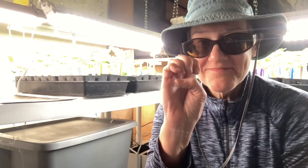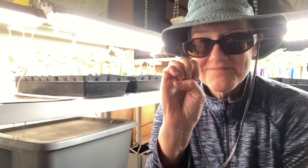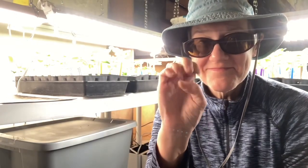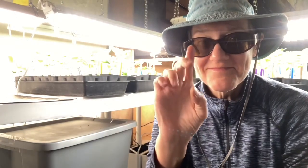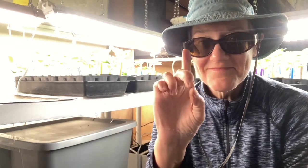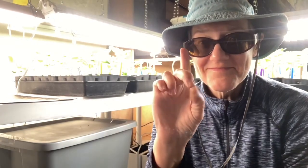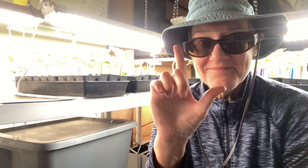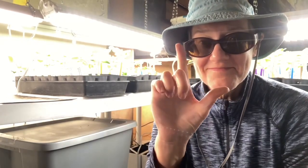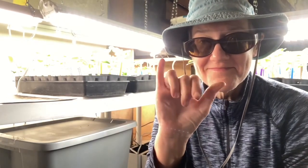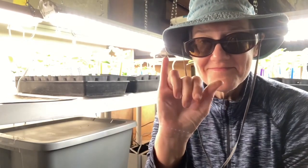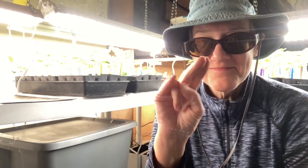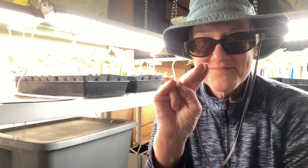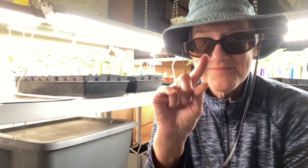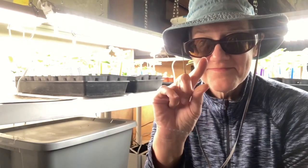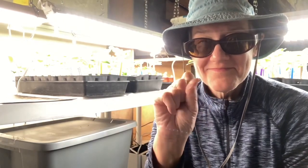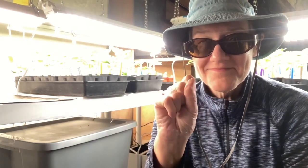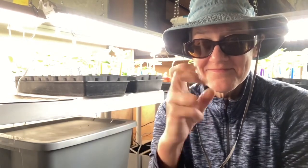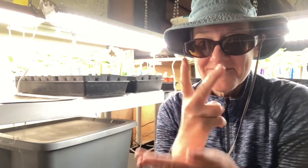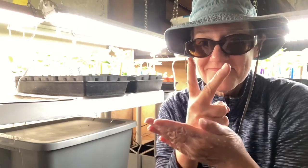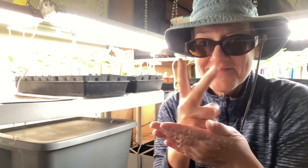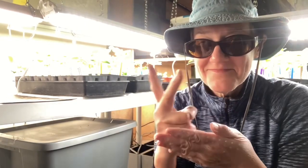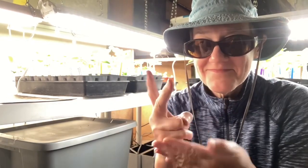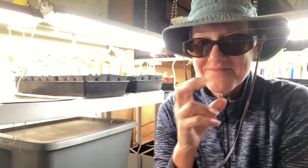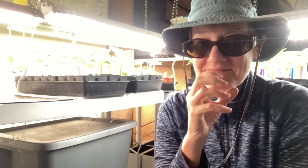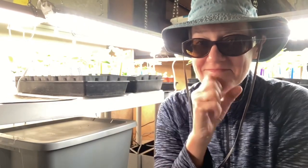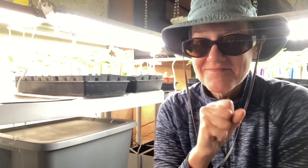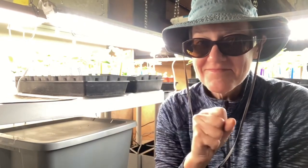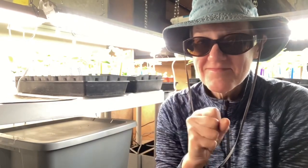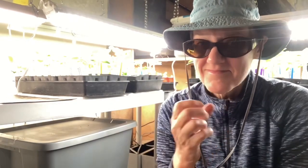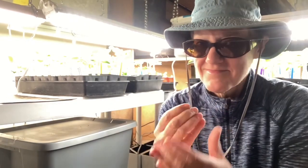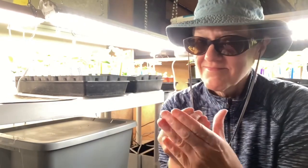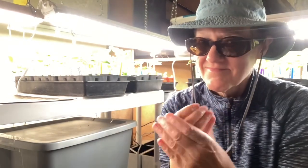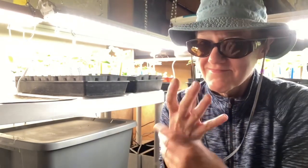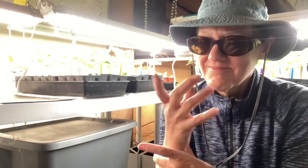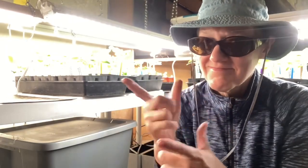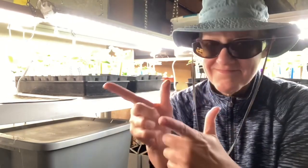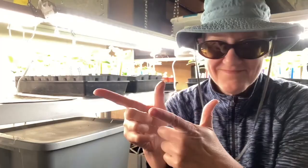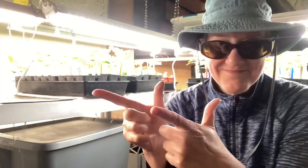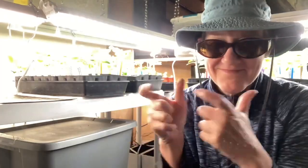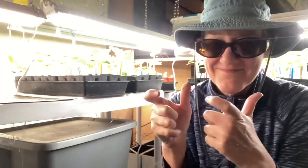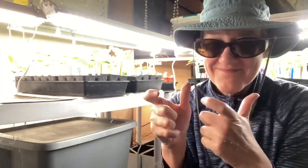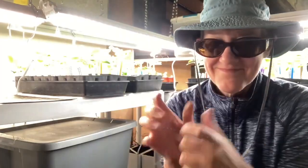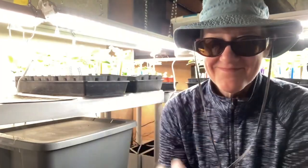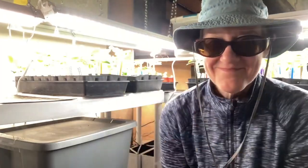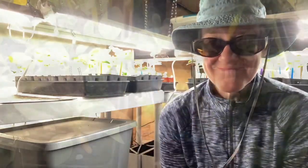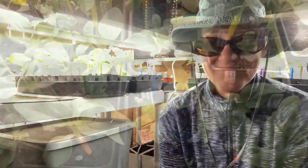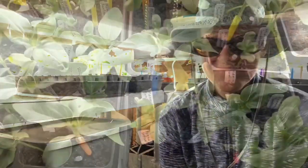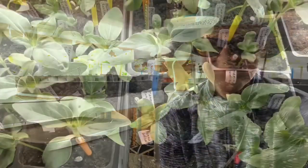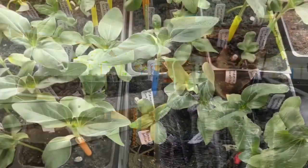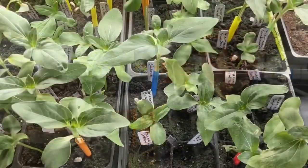Now these seedlings are 2 weeks old. They grow